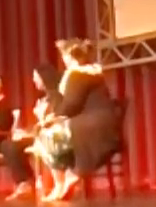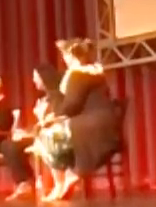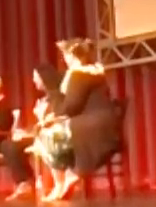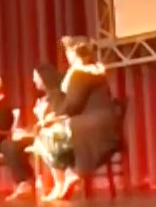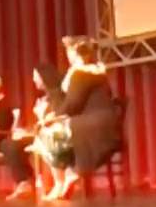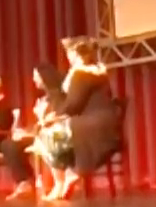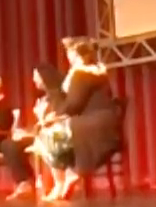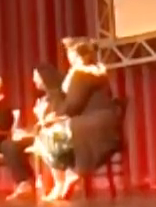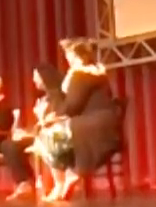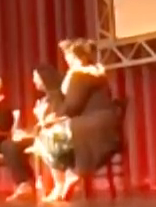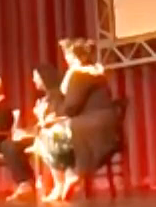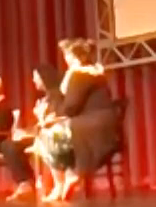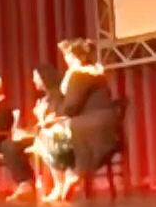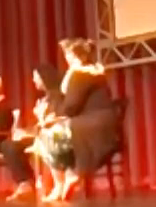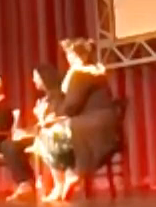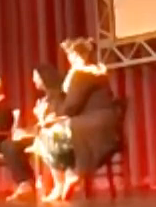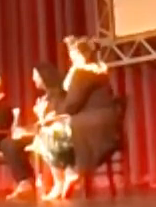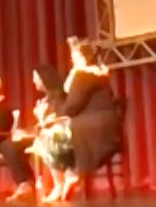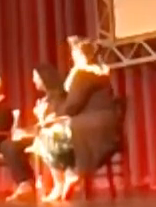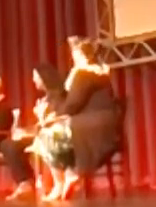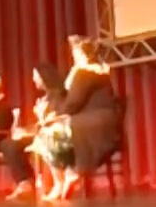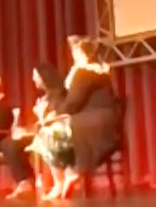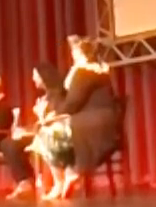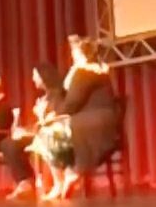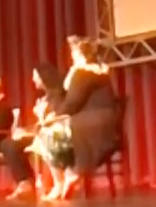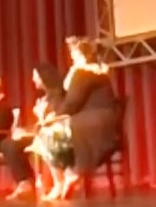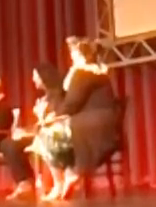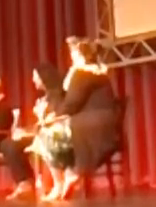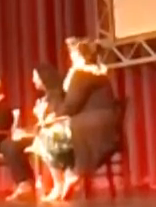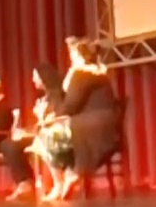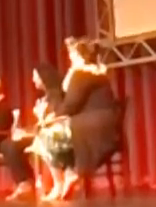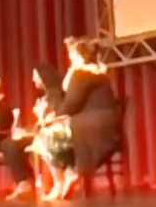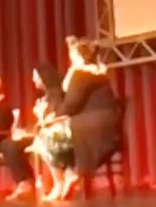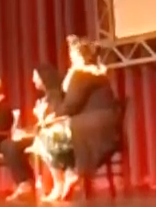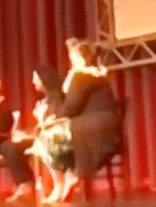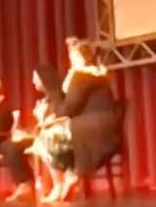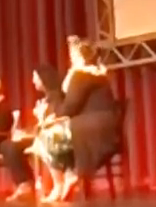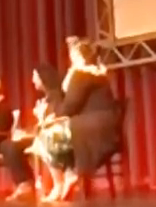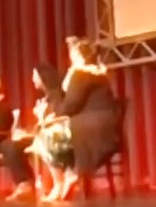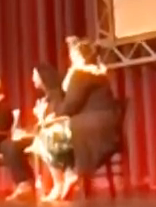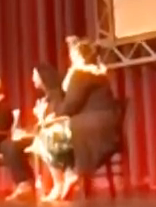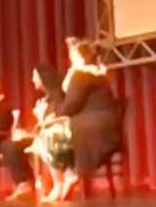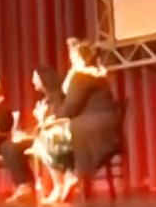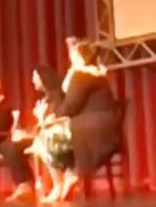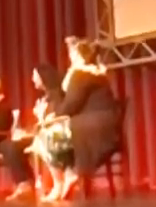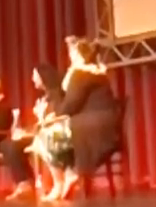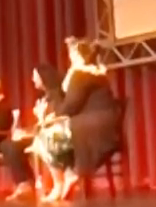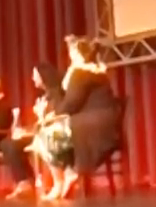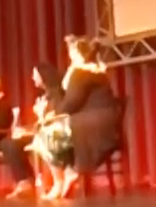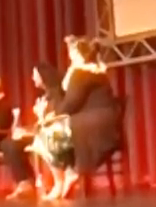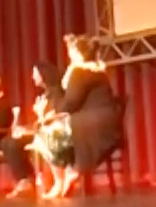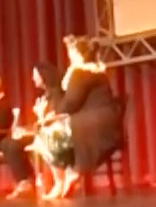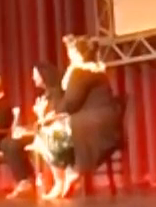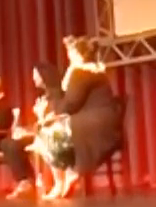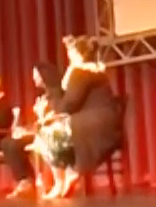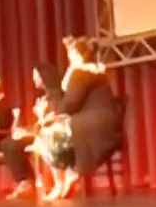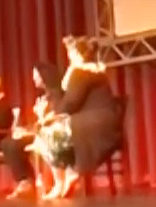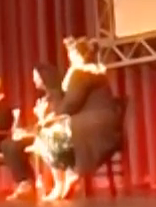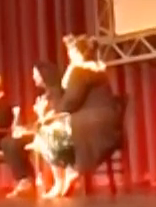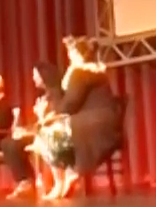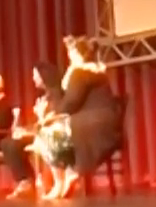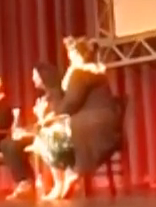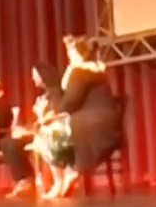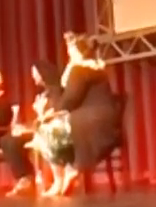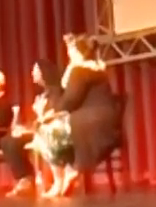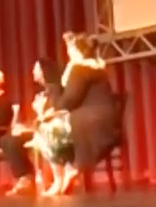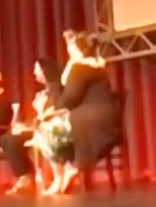I was like, that's it. You're giving us, you're navigating us, you're leading us. And we take turns leading each